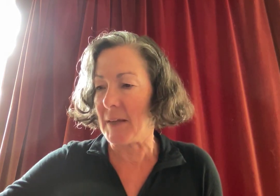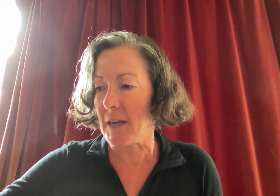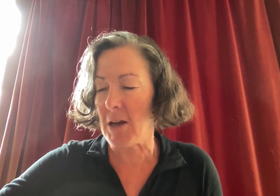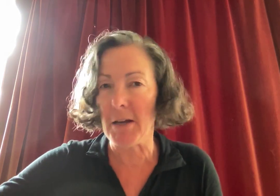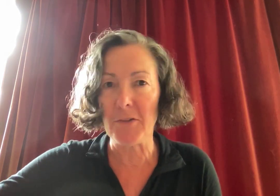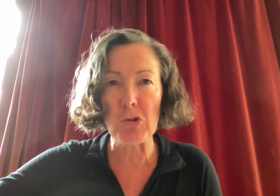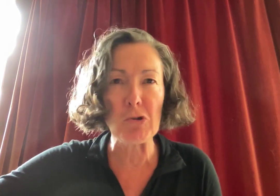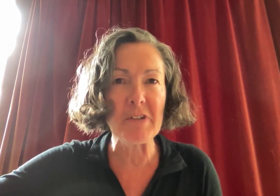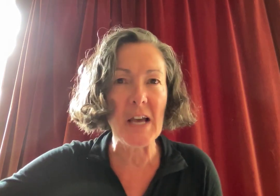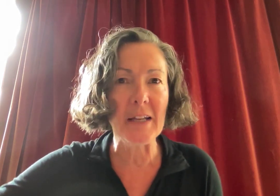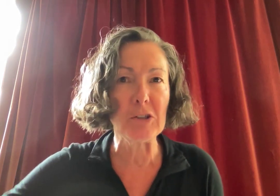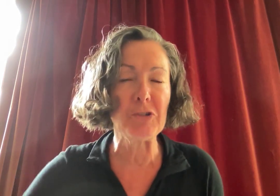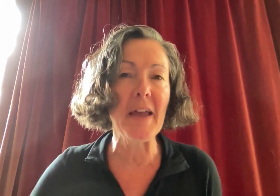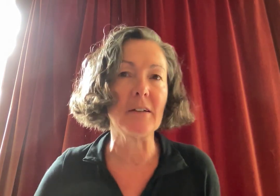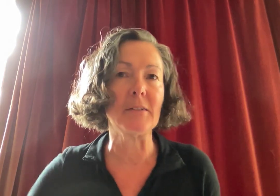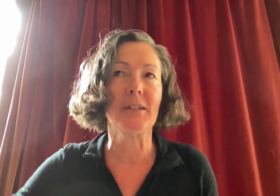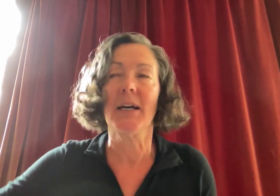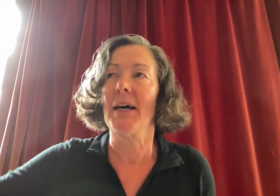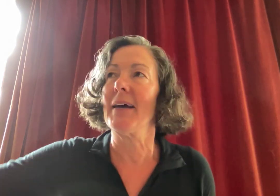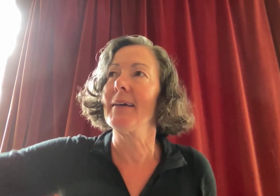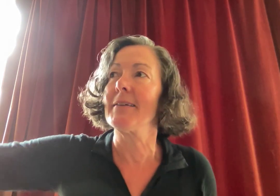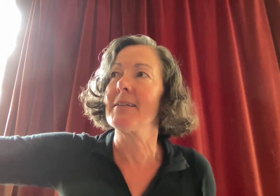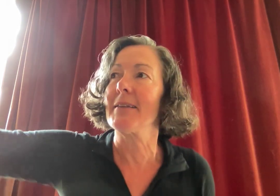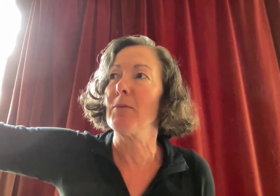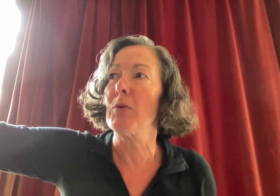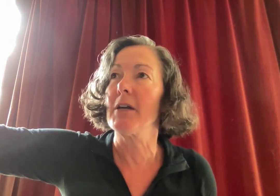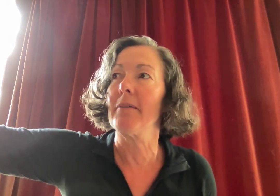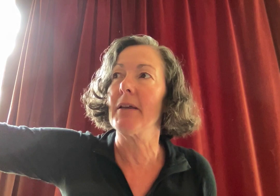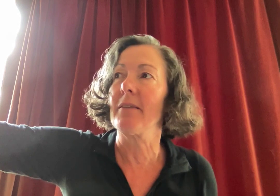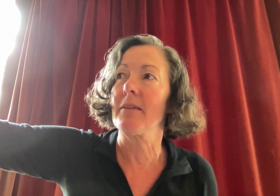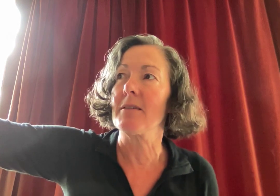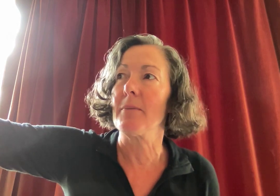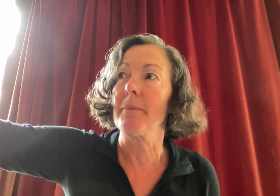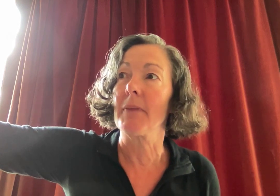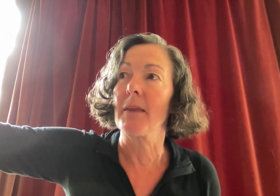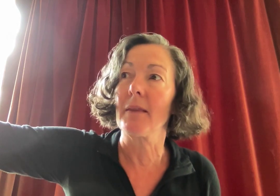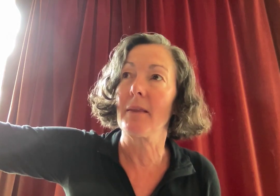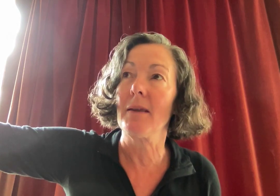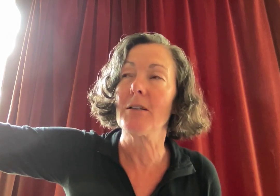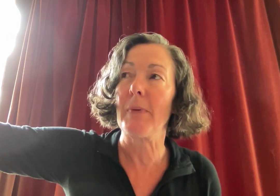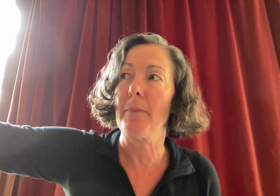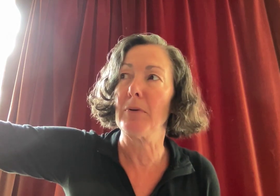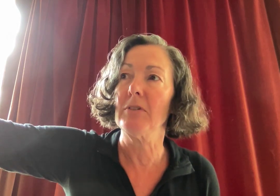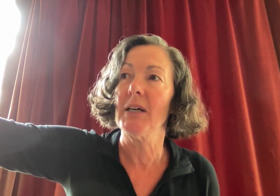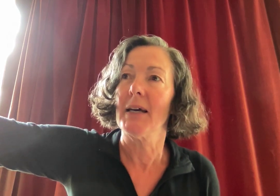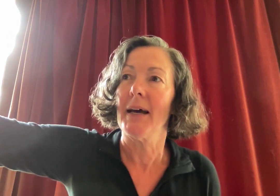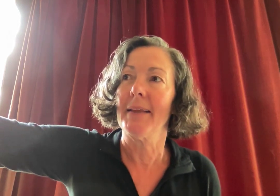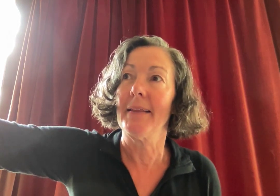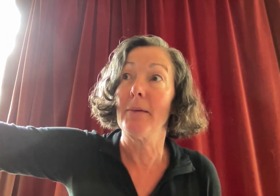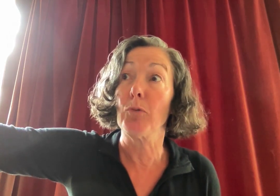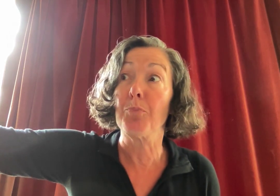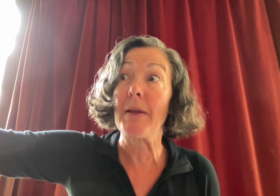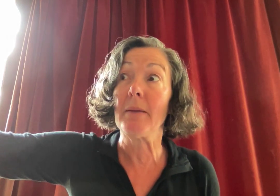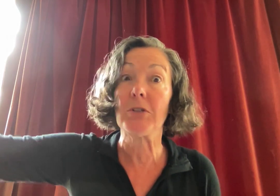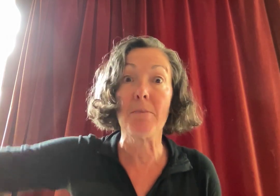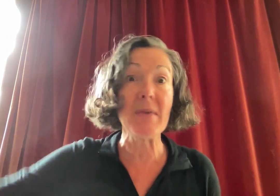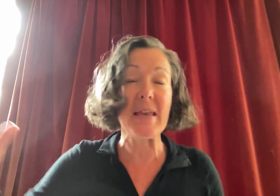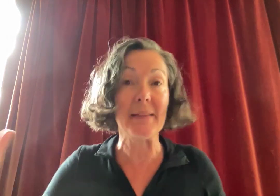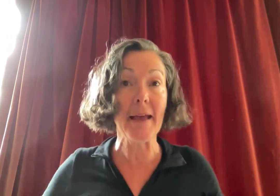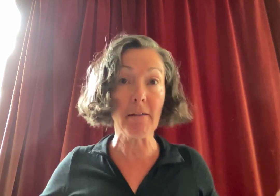a kind of storytelling trail, and they were working with some theatre people, and then they would bring them to me, and there I